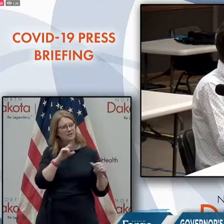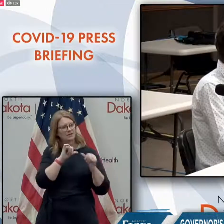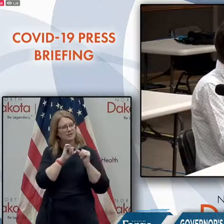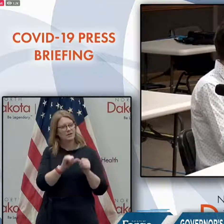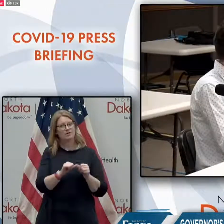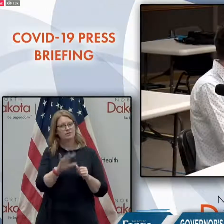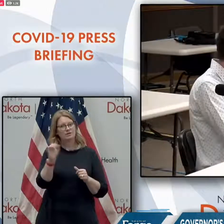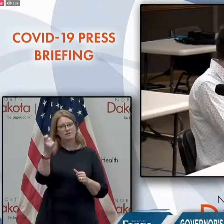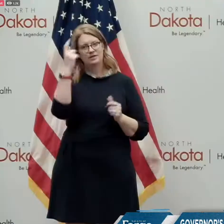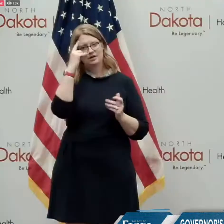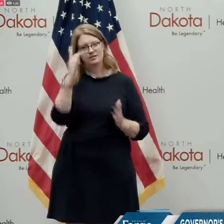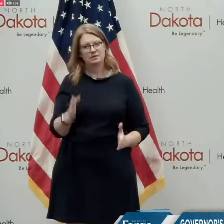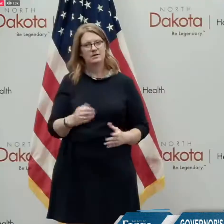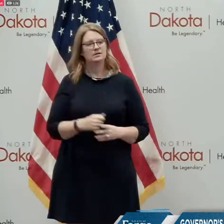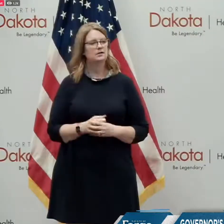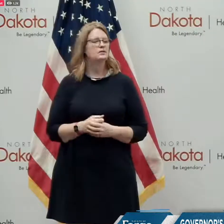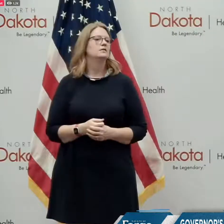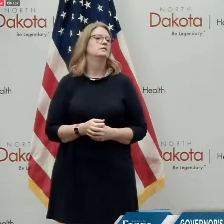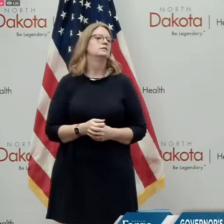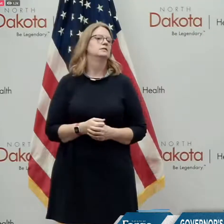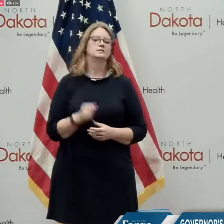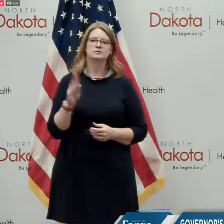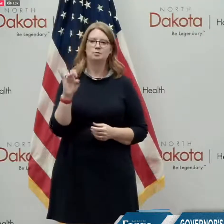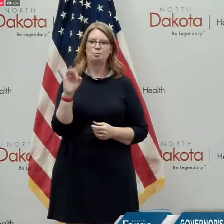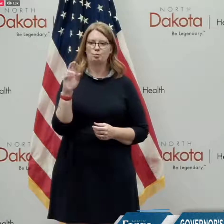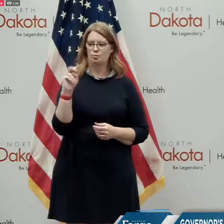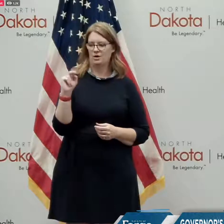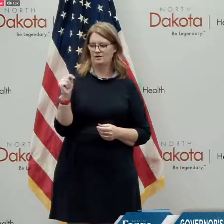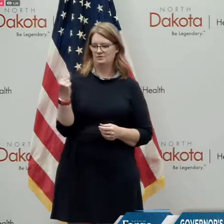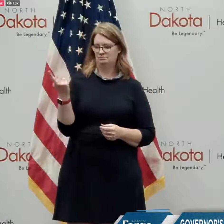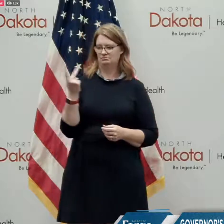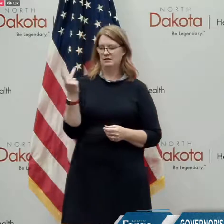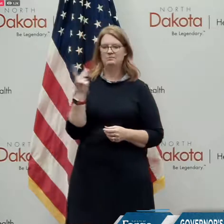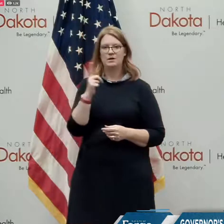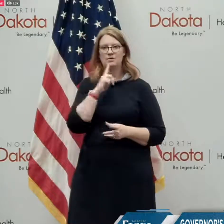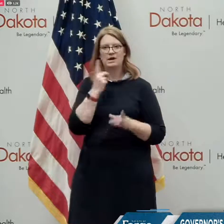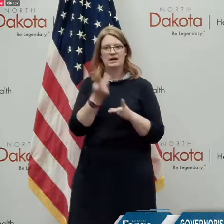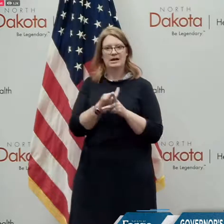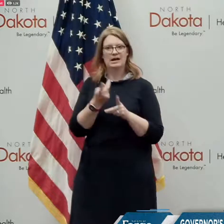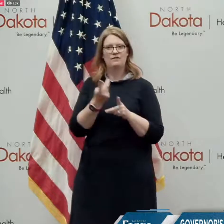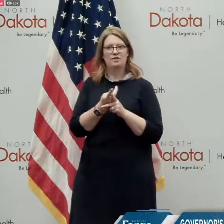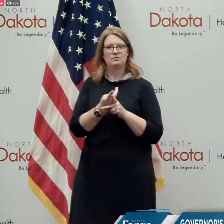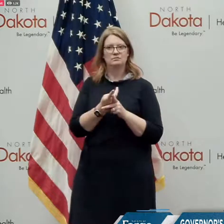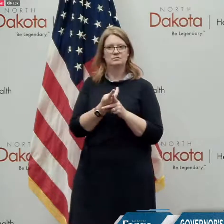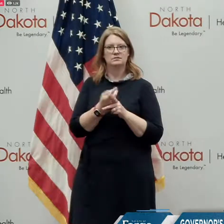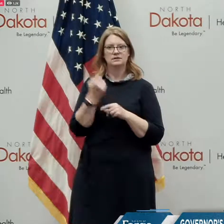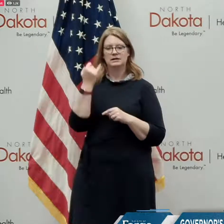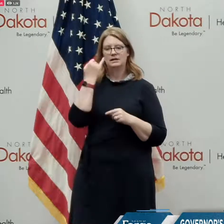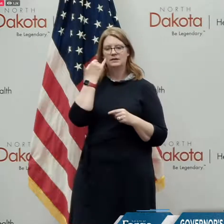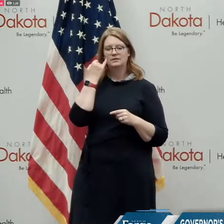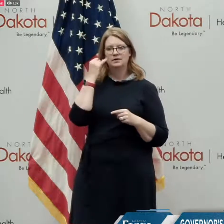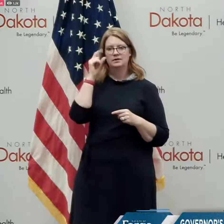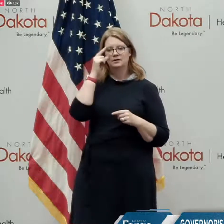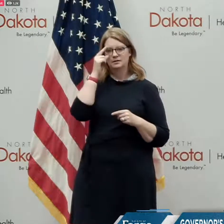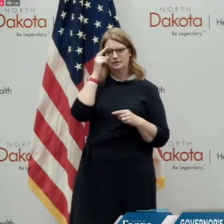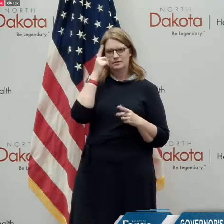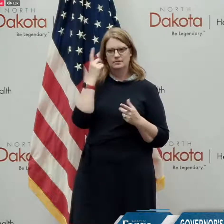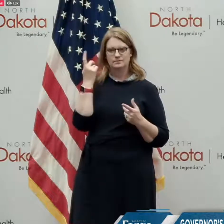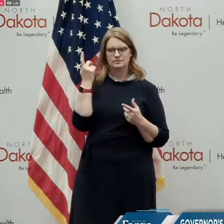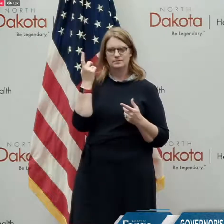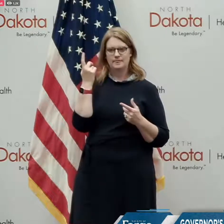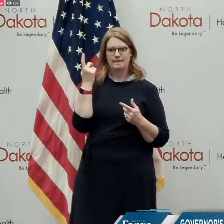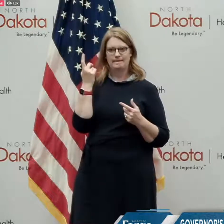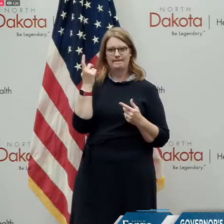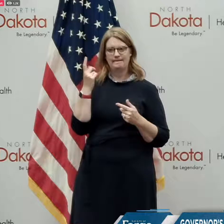government? Brent and I have been very careful about making sure that if one of us